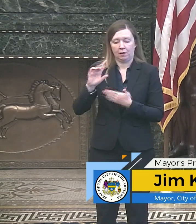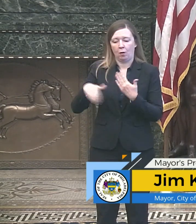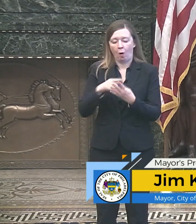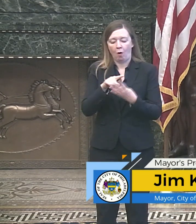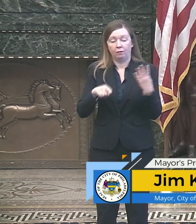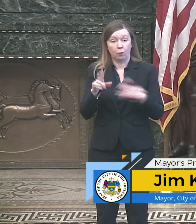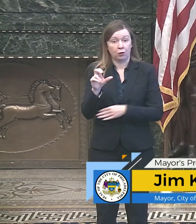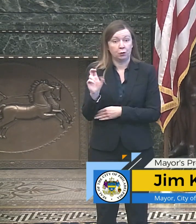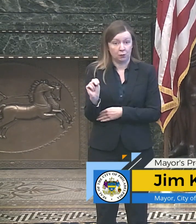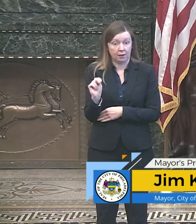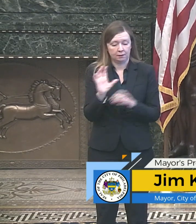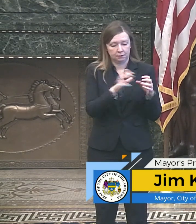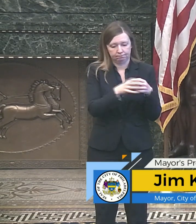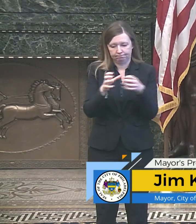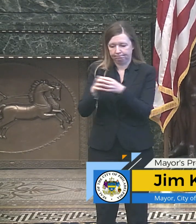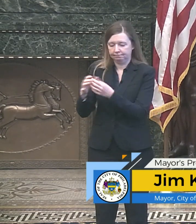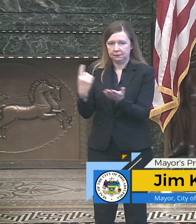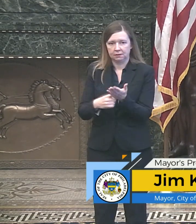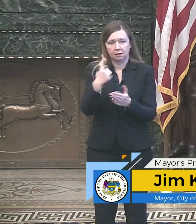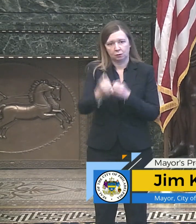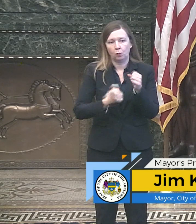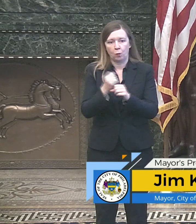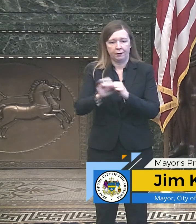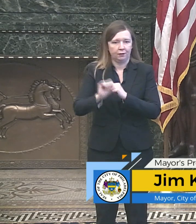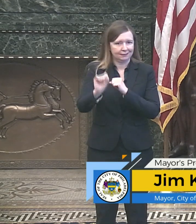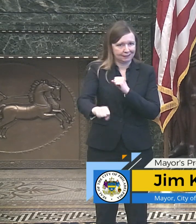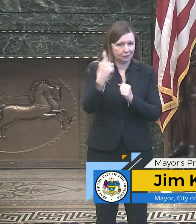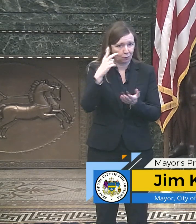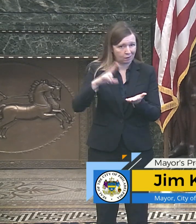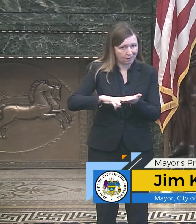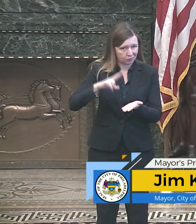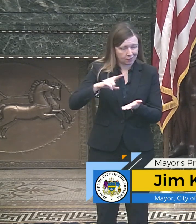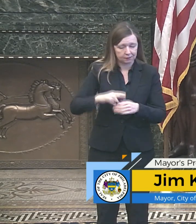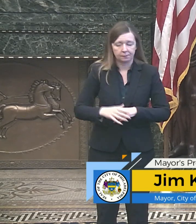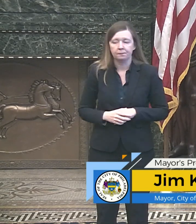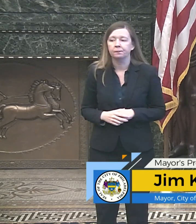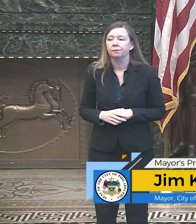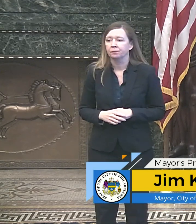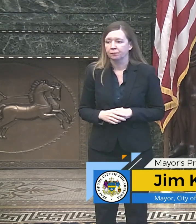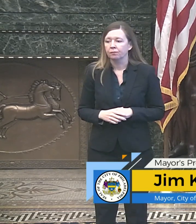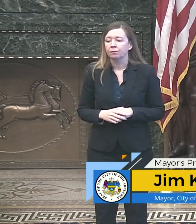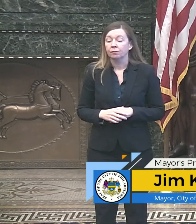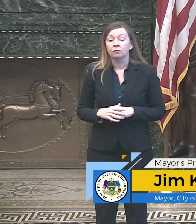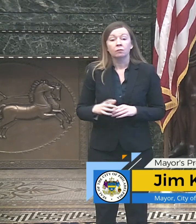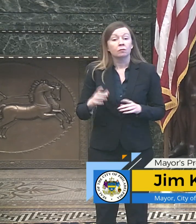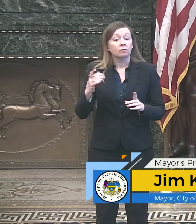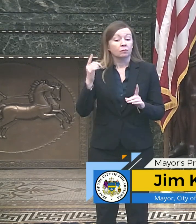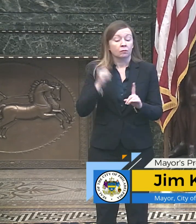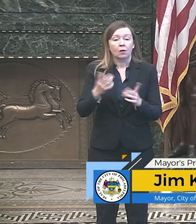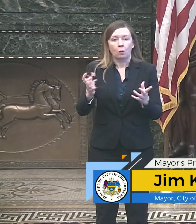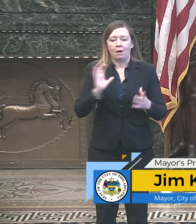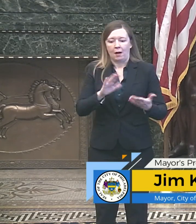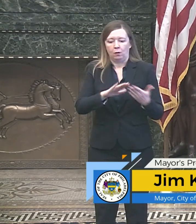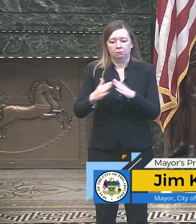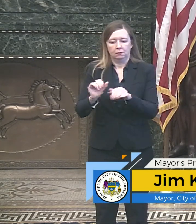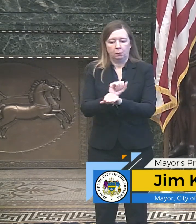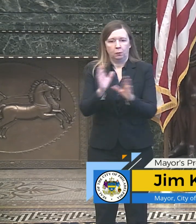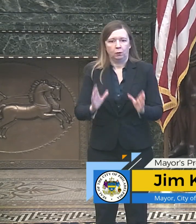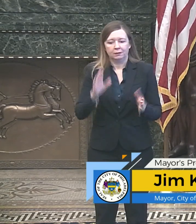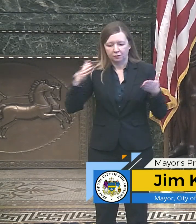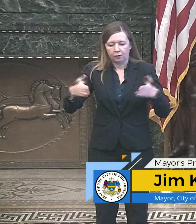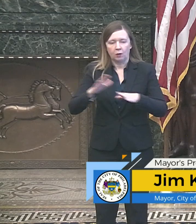4 unions on a 1-year extension of their contract. We did this now so our employees could focus on the health crisis at